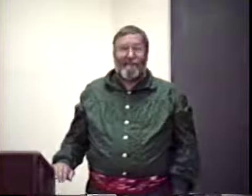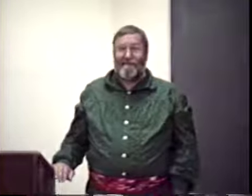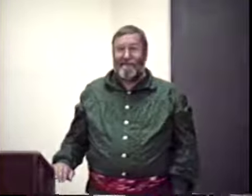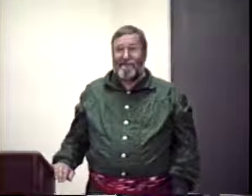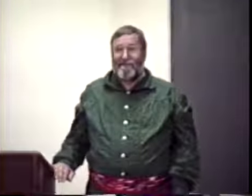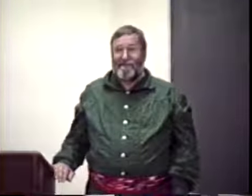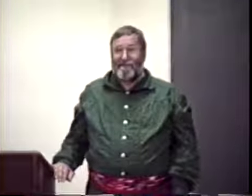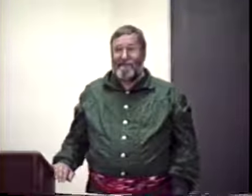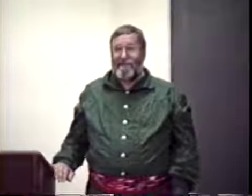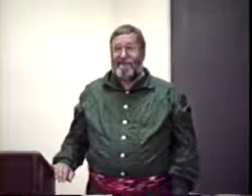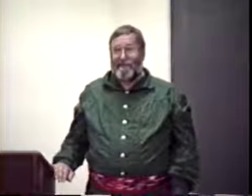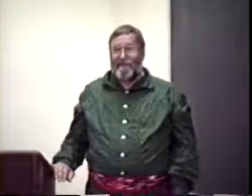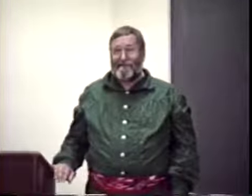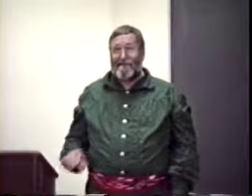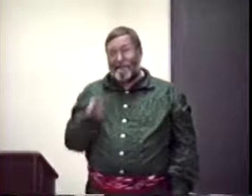of it. They have a tendency to